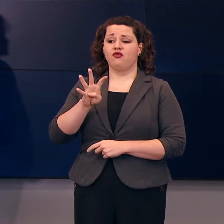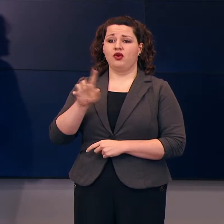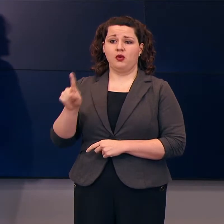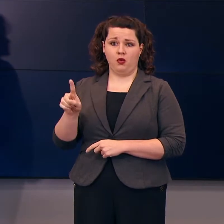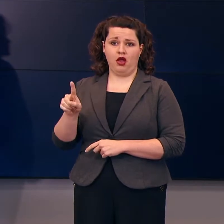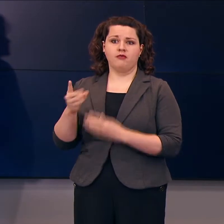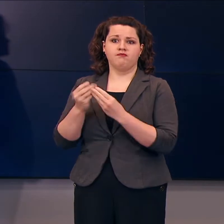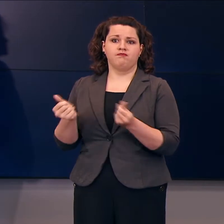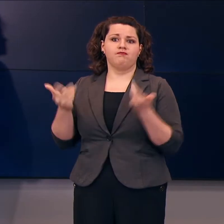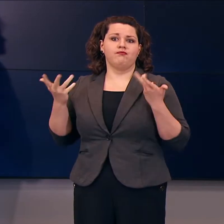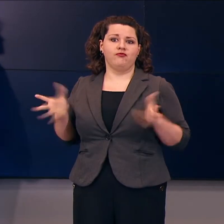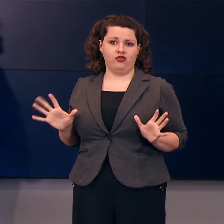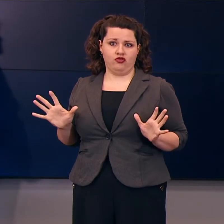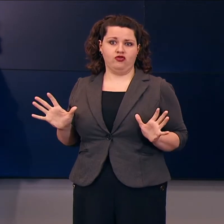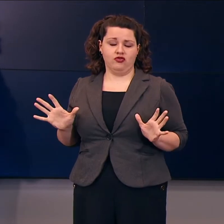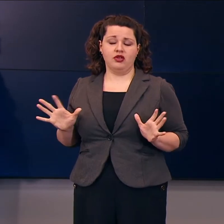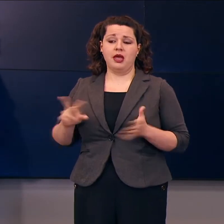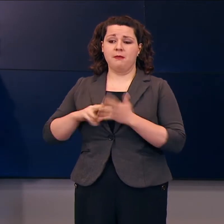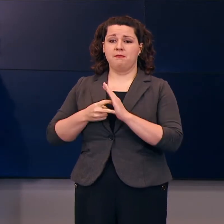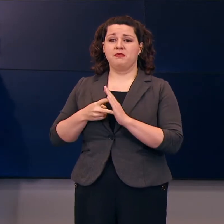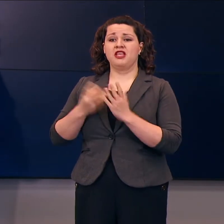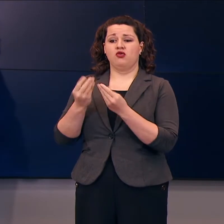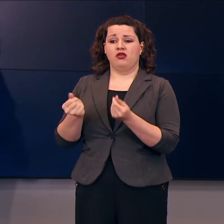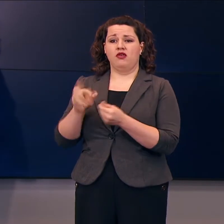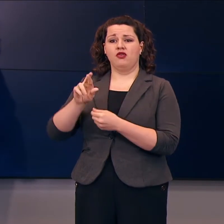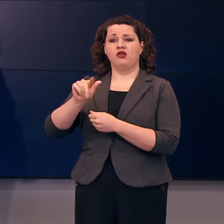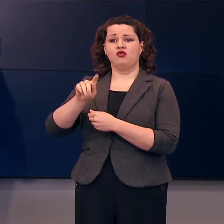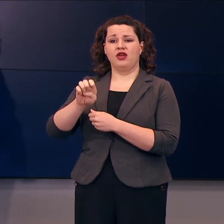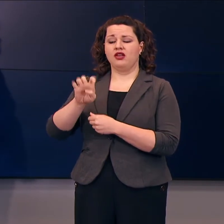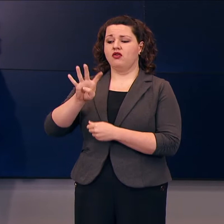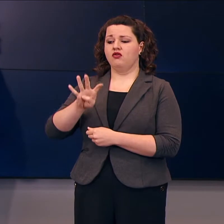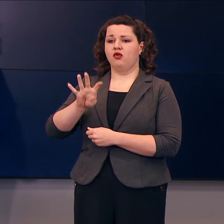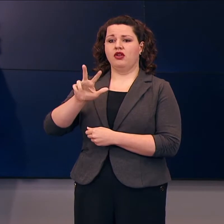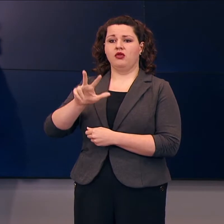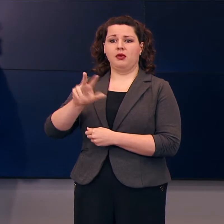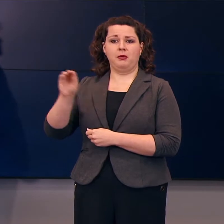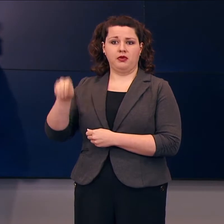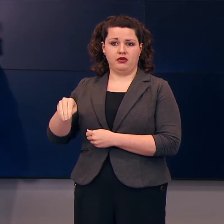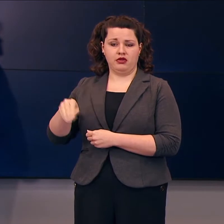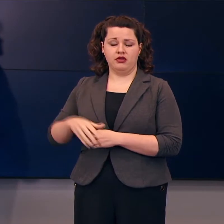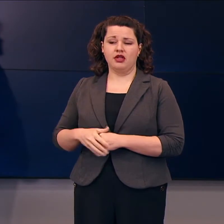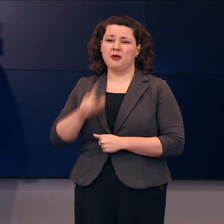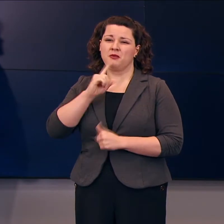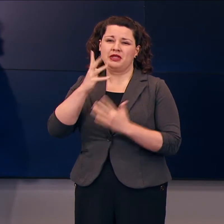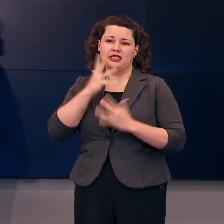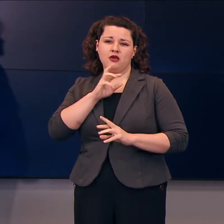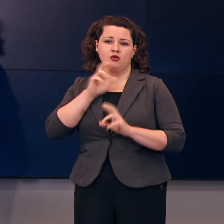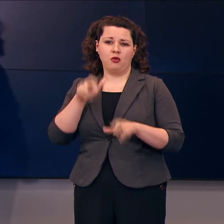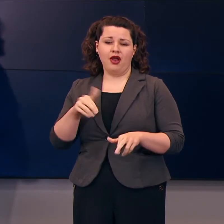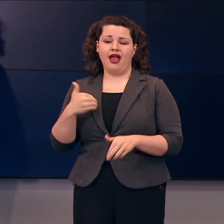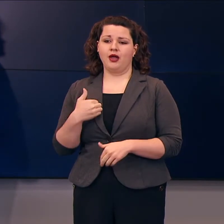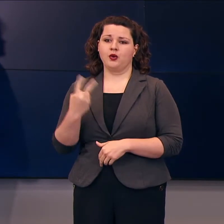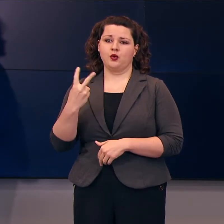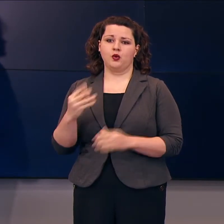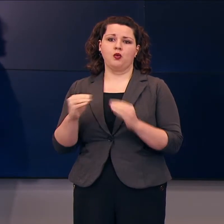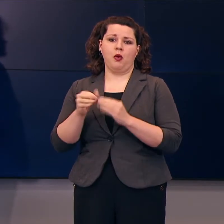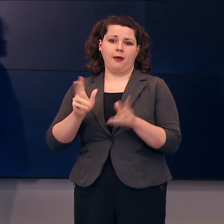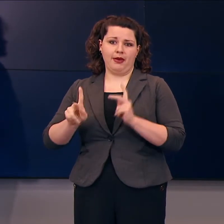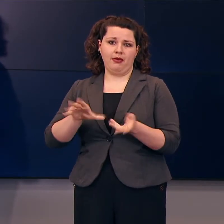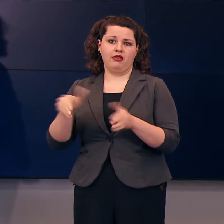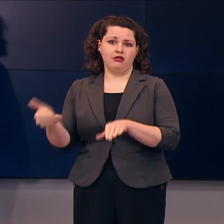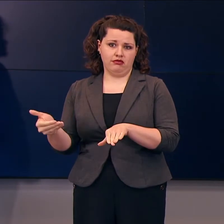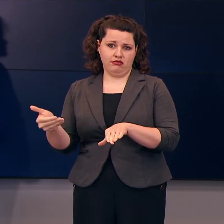741 have recovered for a recovery rate of 43%. And I'm very sad to report that we have had two additional